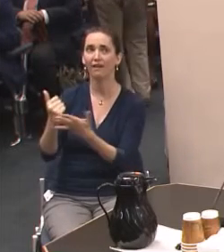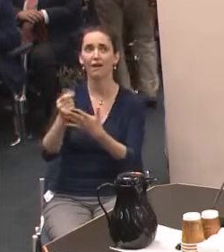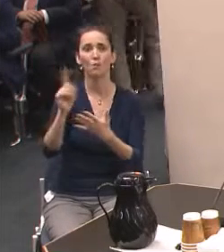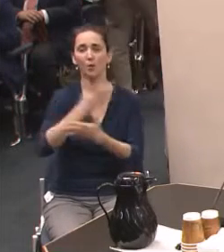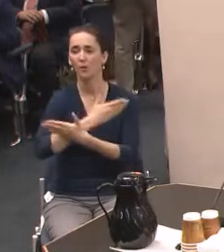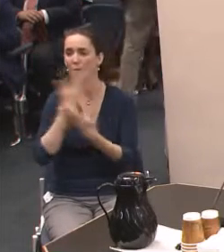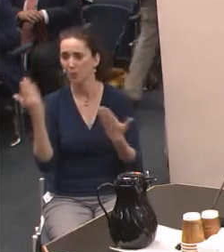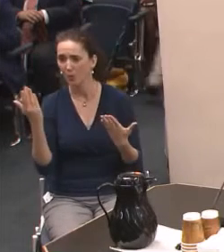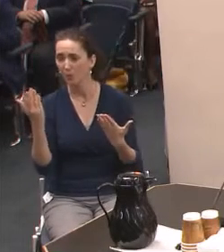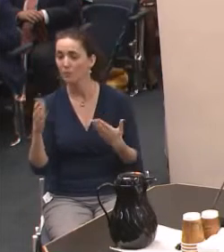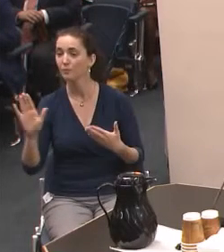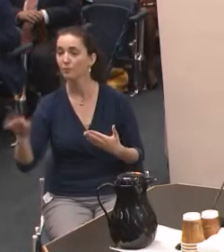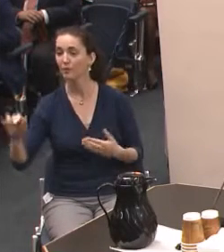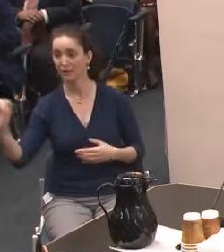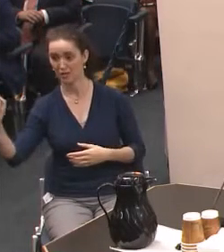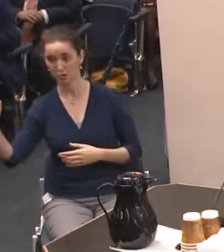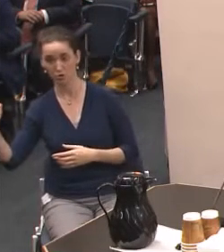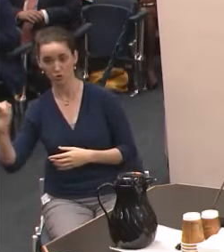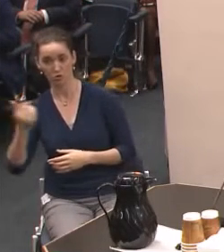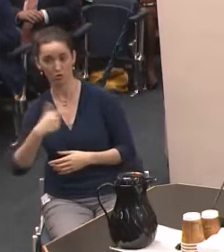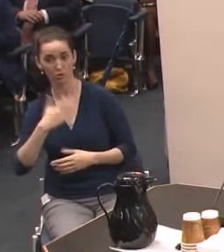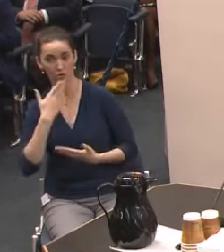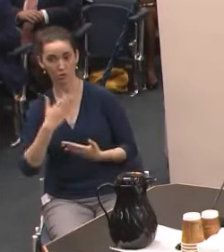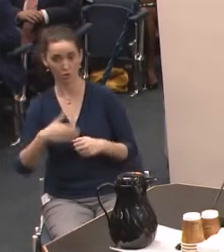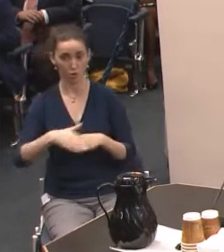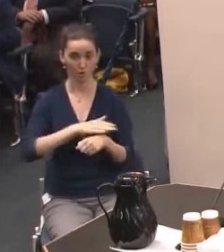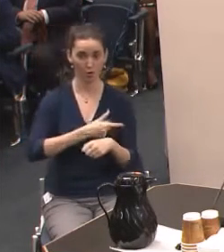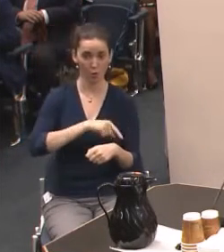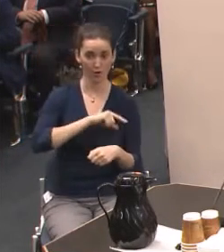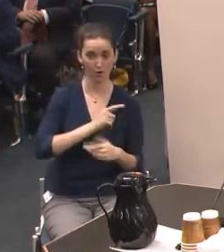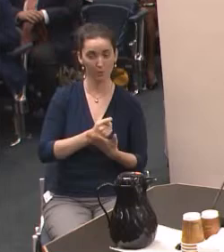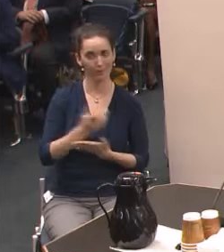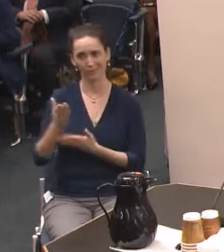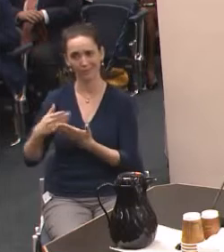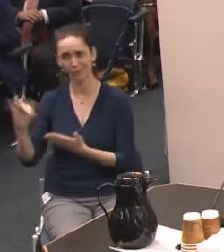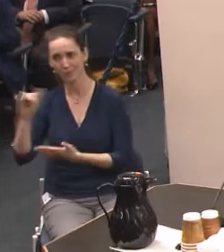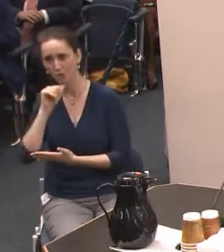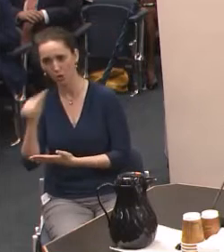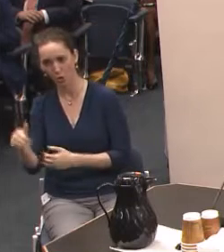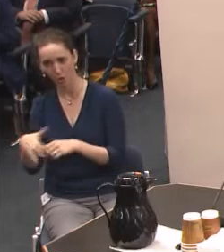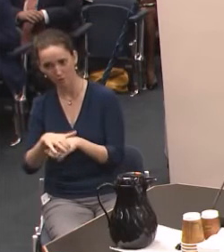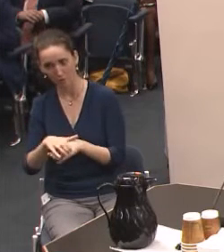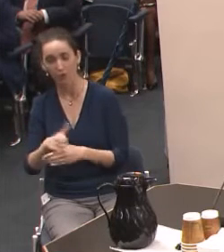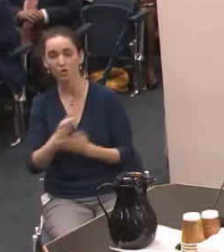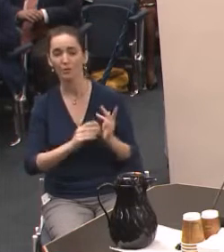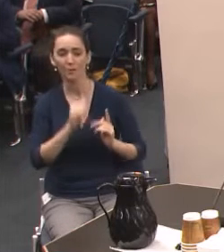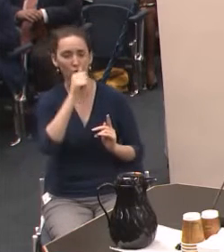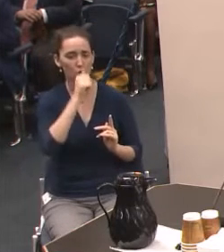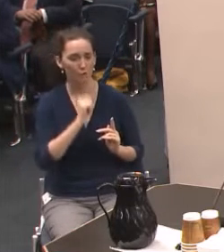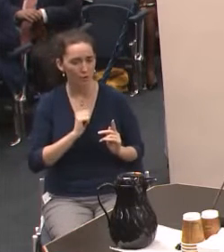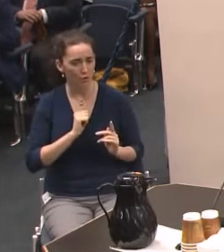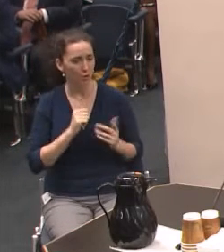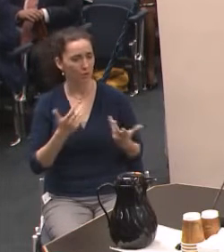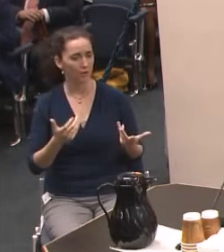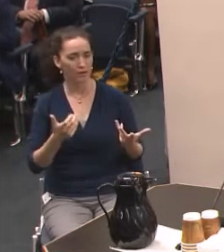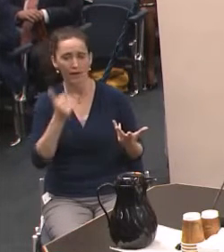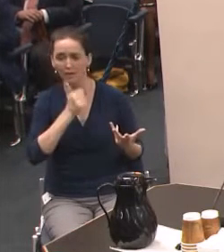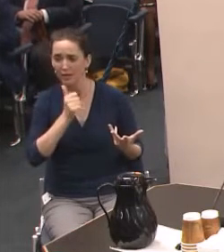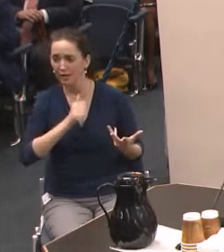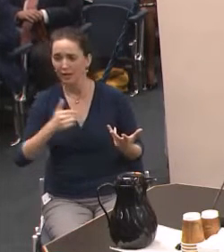all insurances cover quality treatment, and some who suffer don't have resources to understand that they